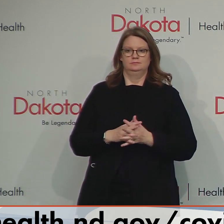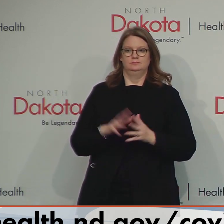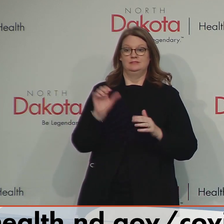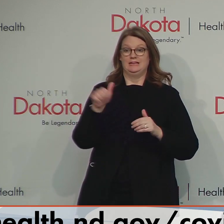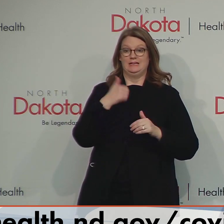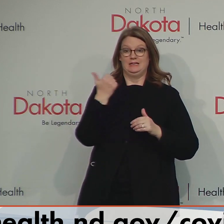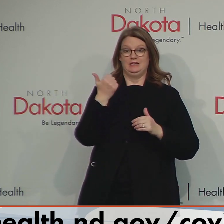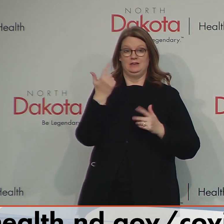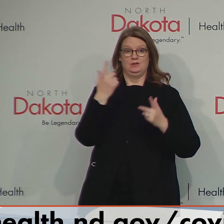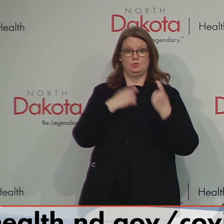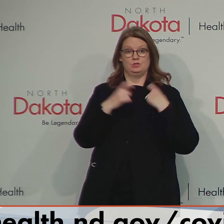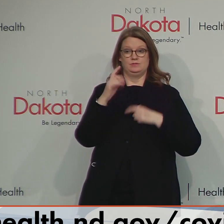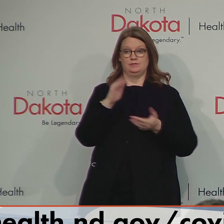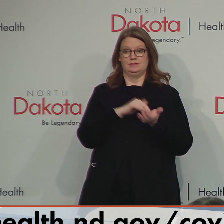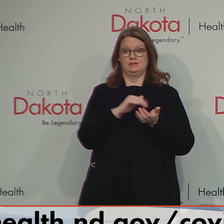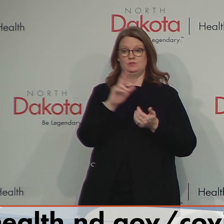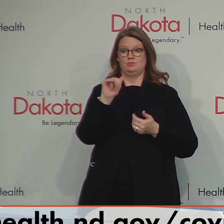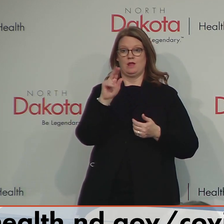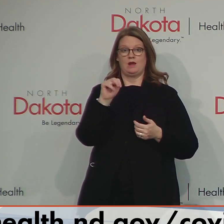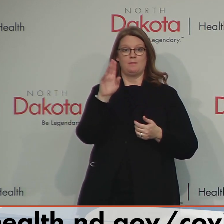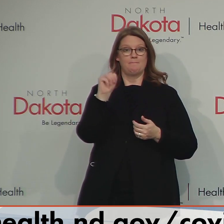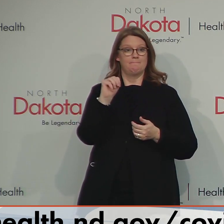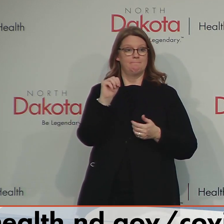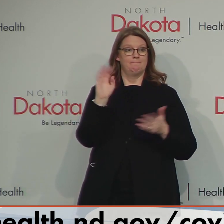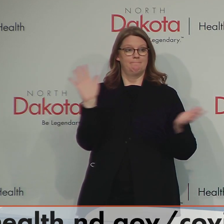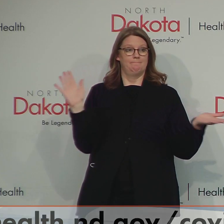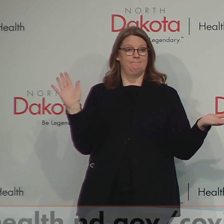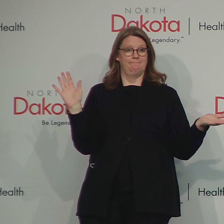Any questions for Dr. Ranum?